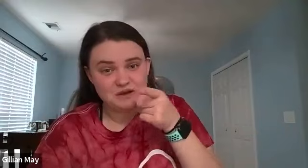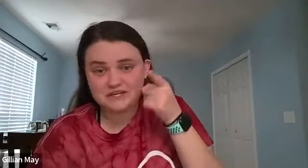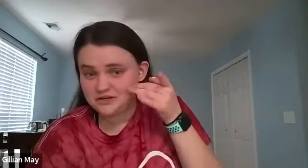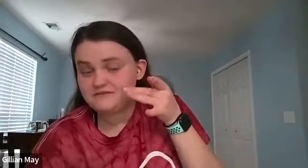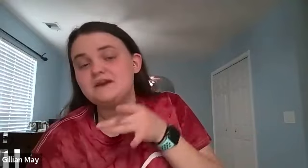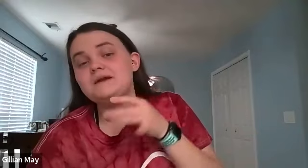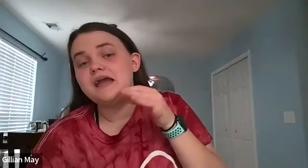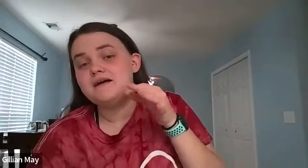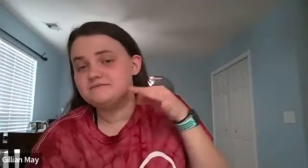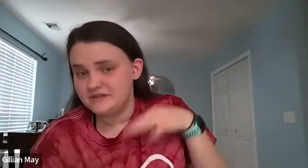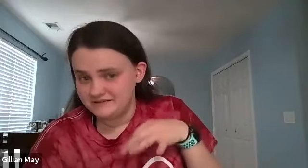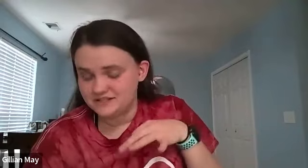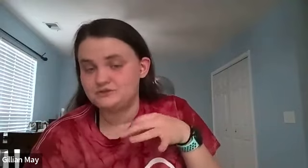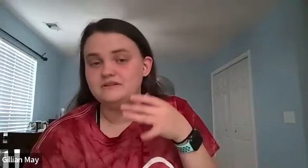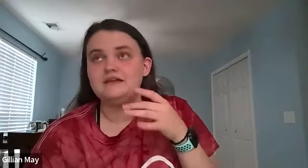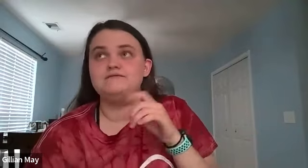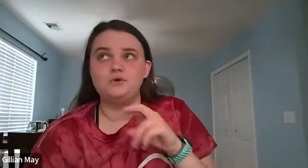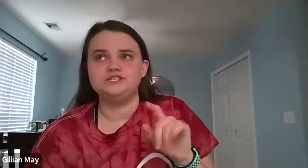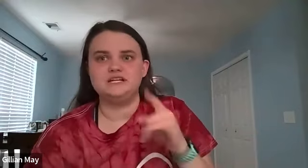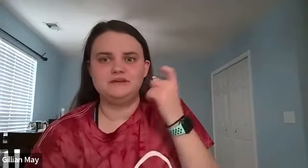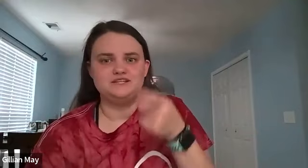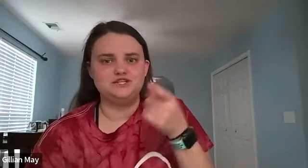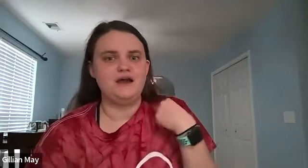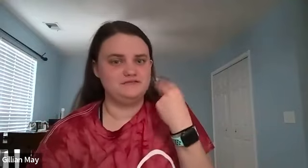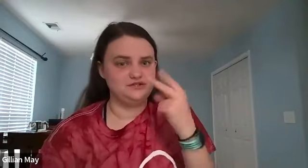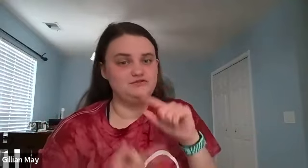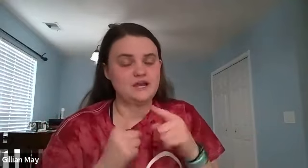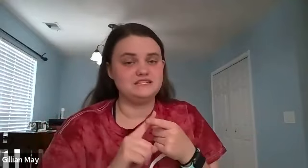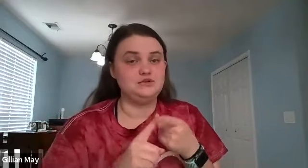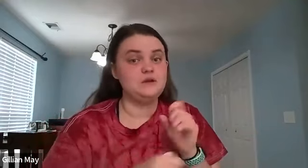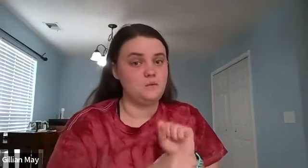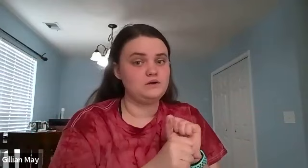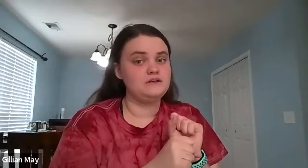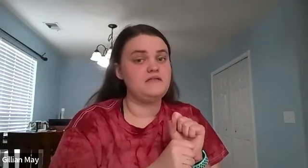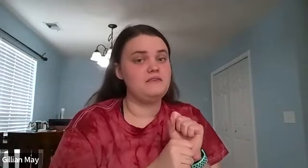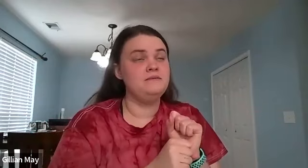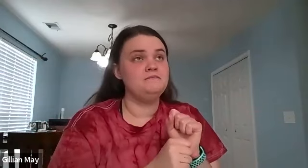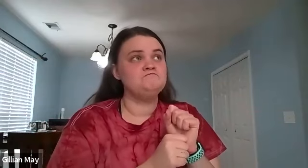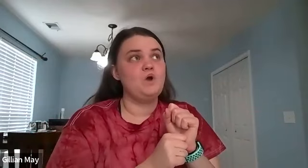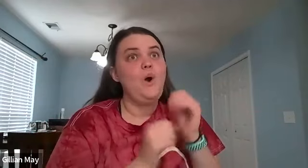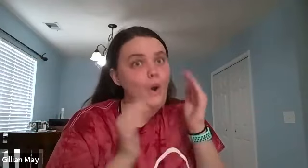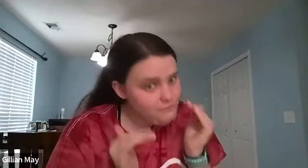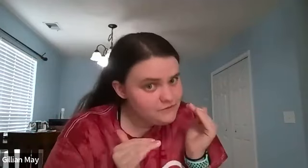why you're very beneficial and like fortunate, because you have 2 friends that you can work with, and